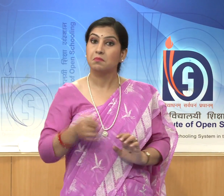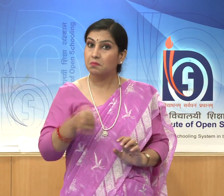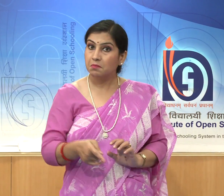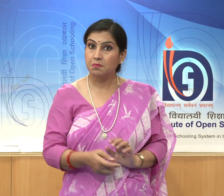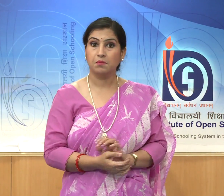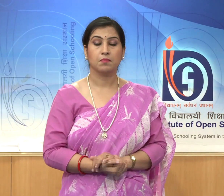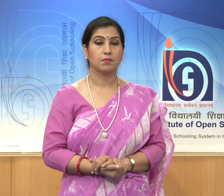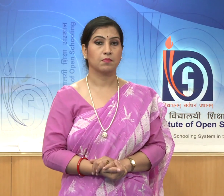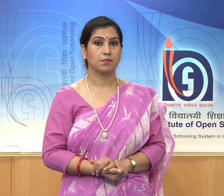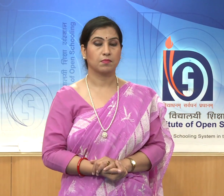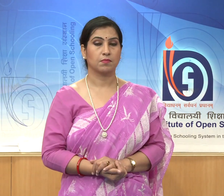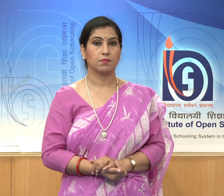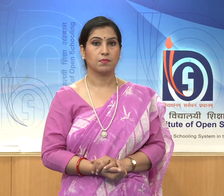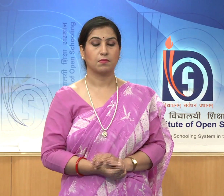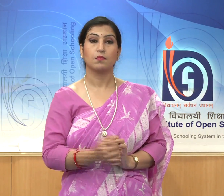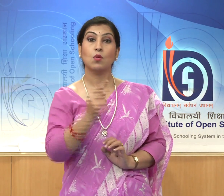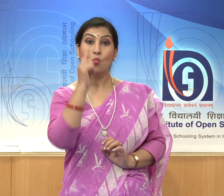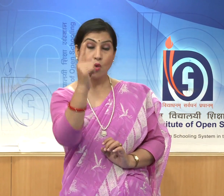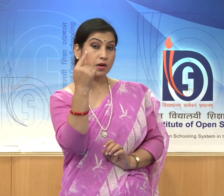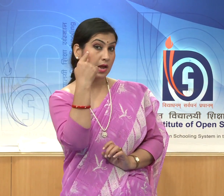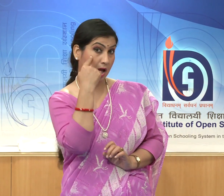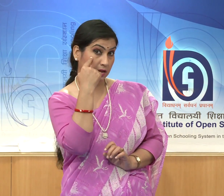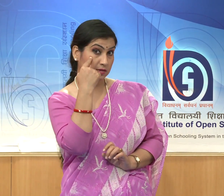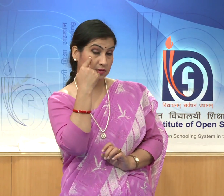Thus, one of the eyes